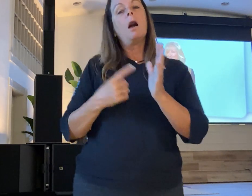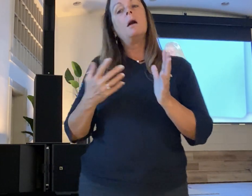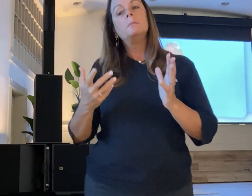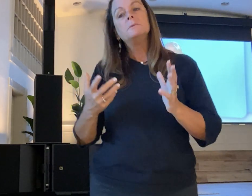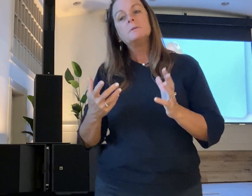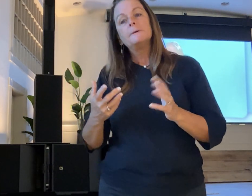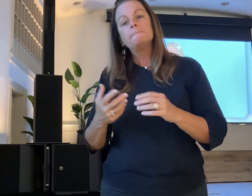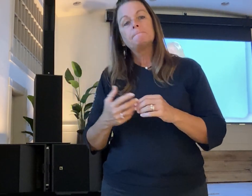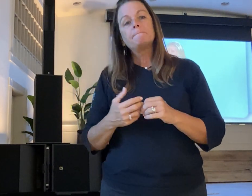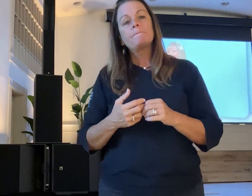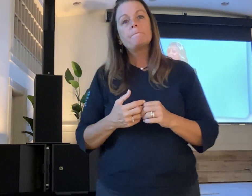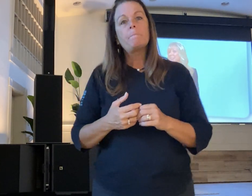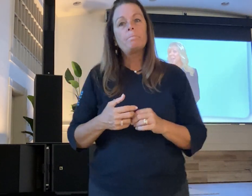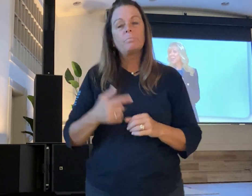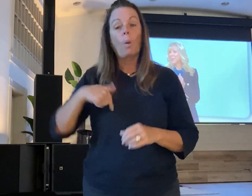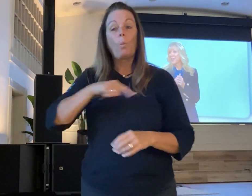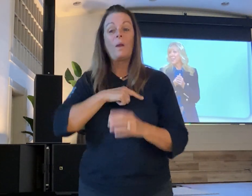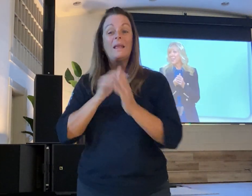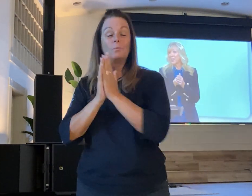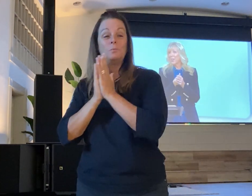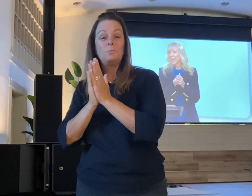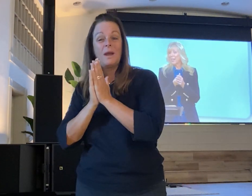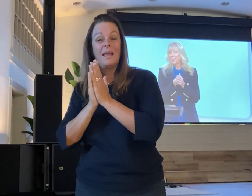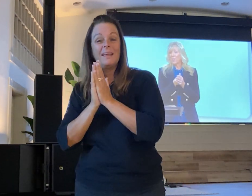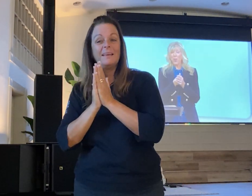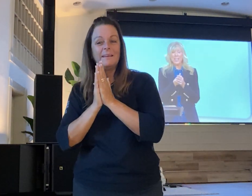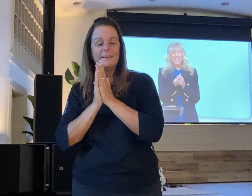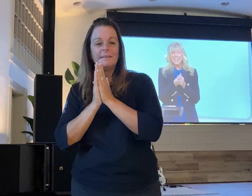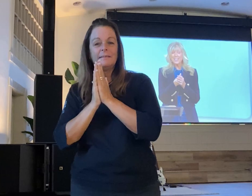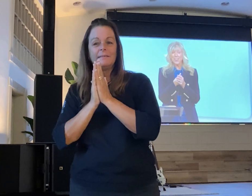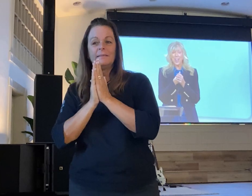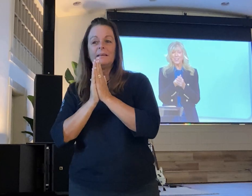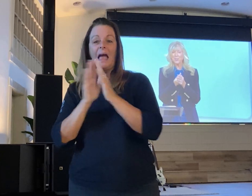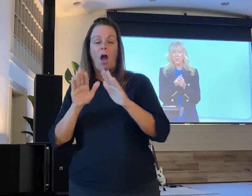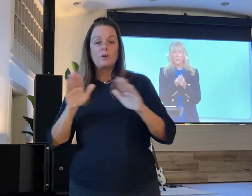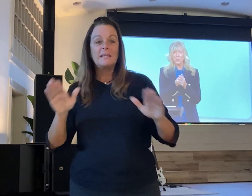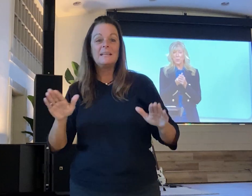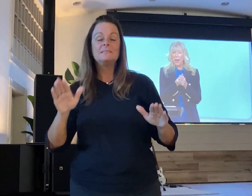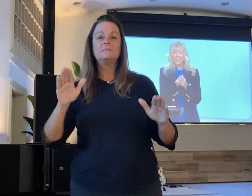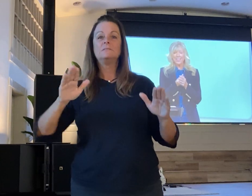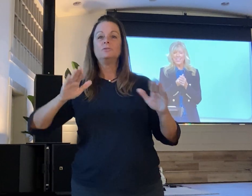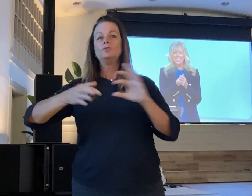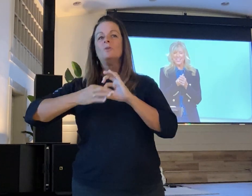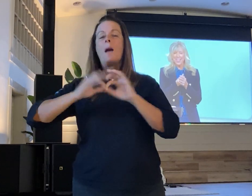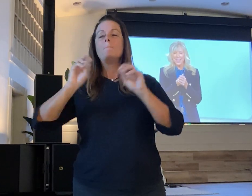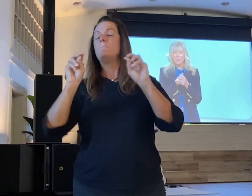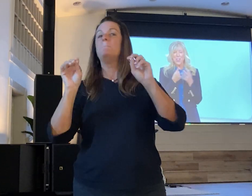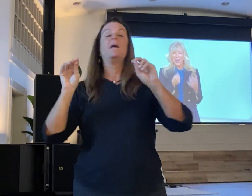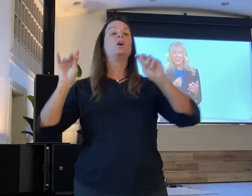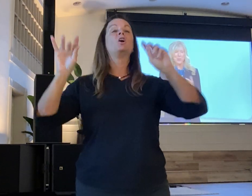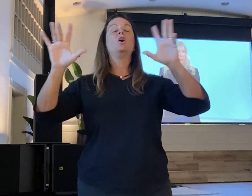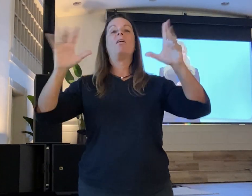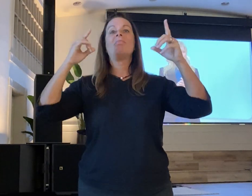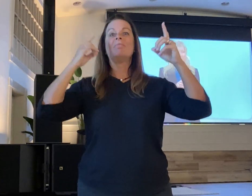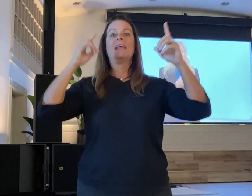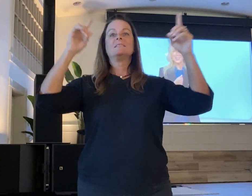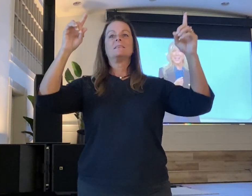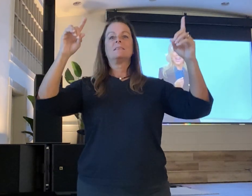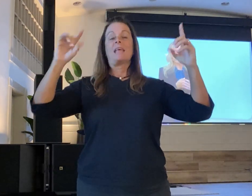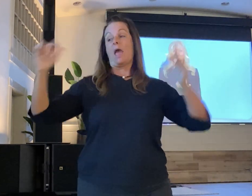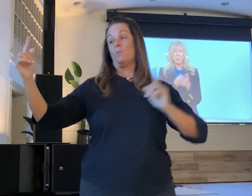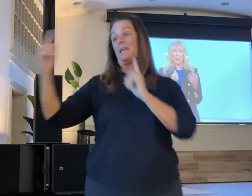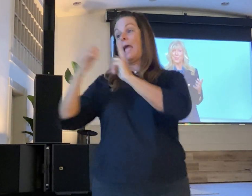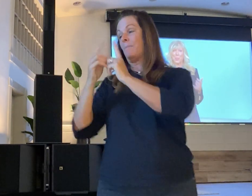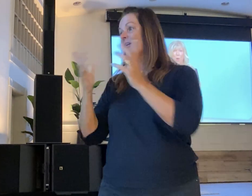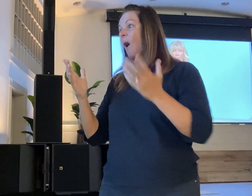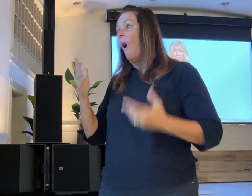that, when we were praying together and for our kids, for God to do the miraculous, and we saw answered prayers,